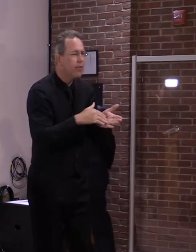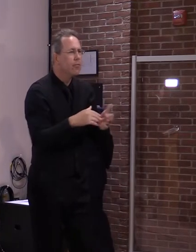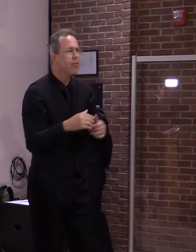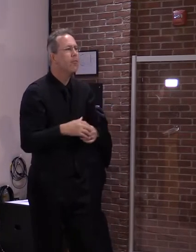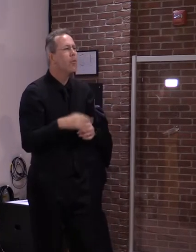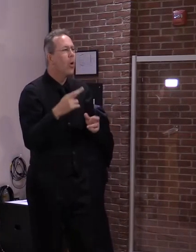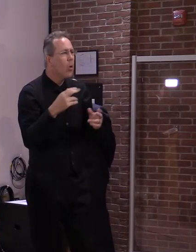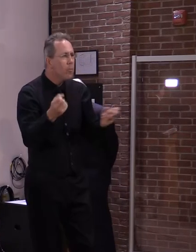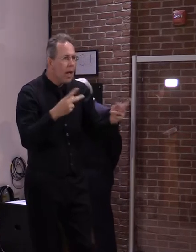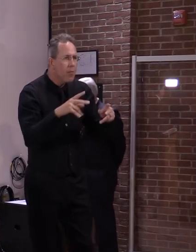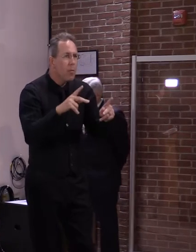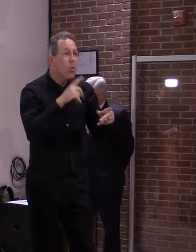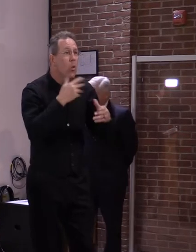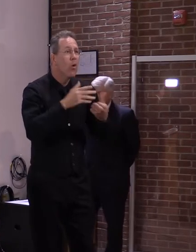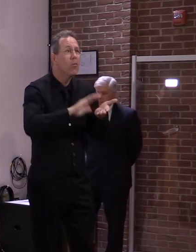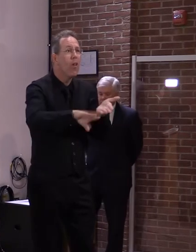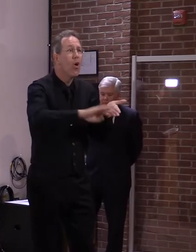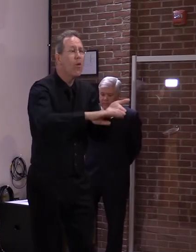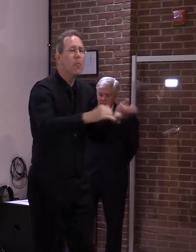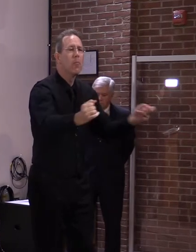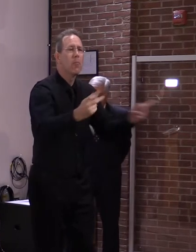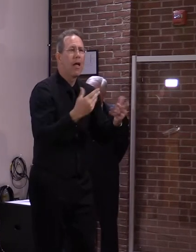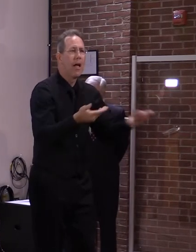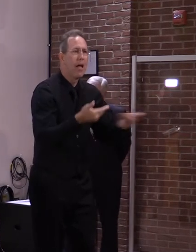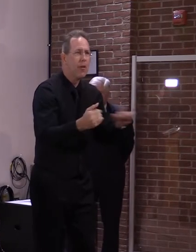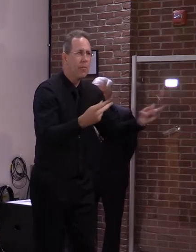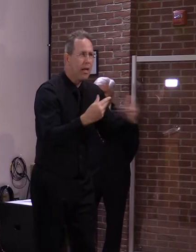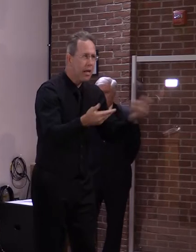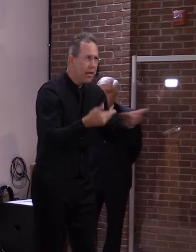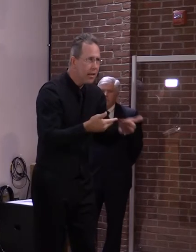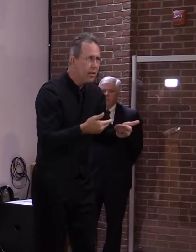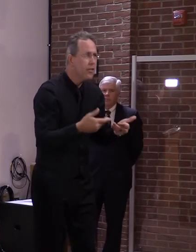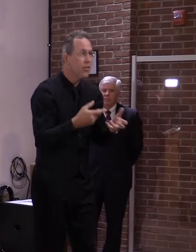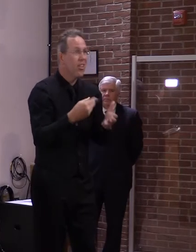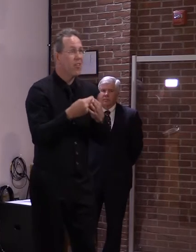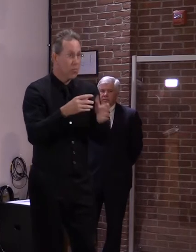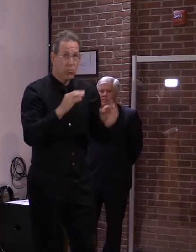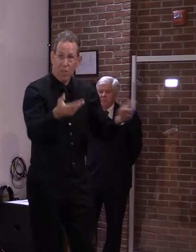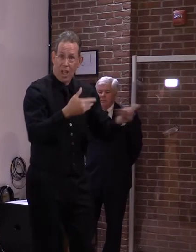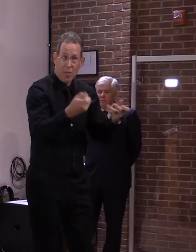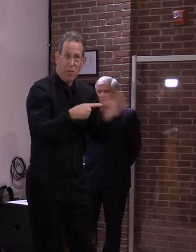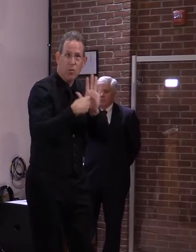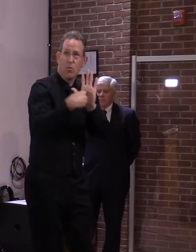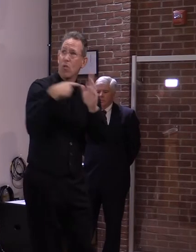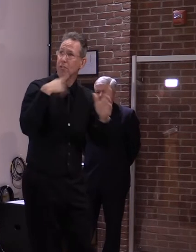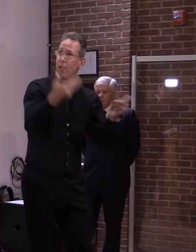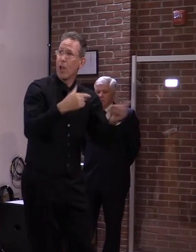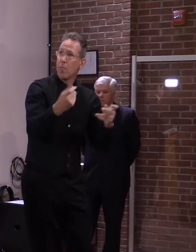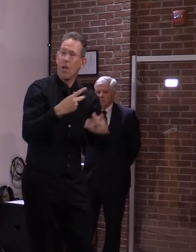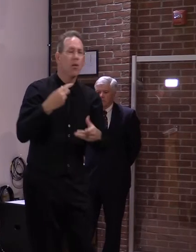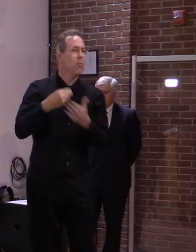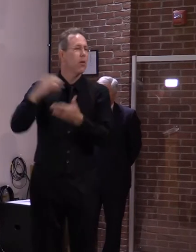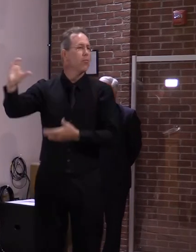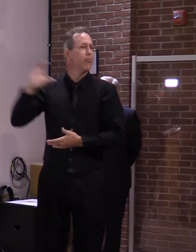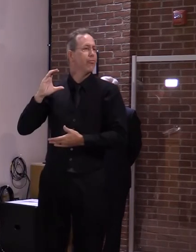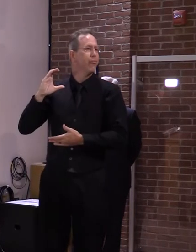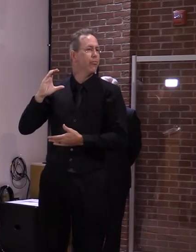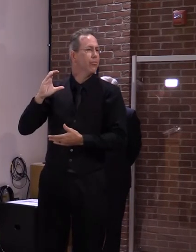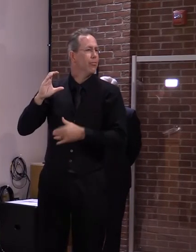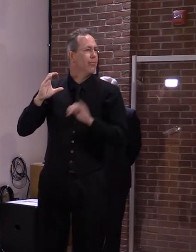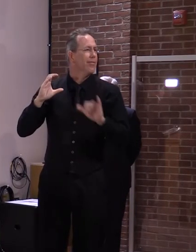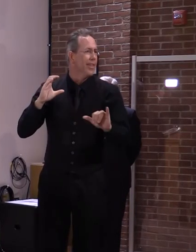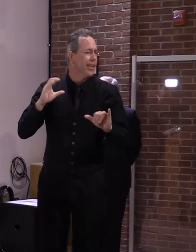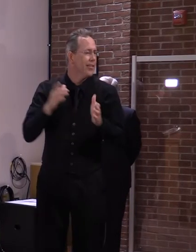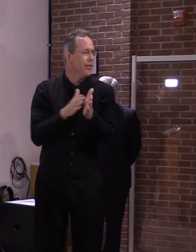the numbers of having people on payroll, that's when they start to receive their payout. So it's been approved. That was a key component